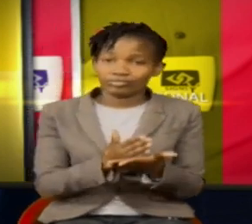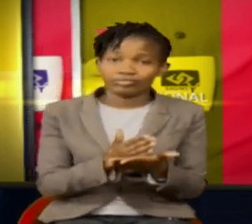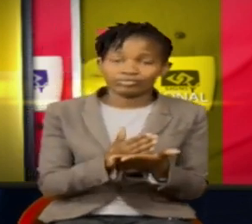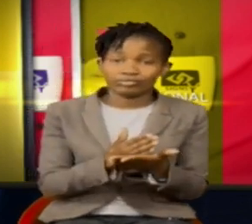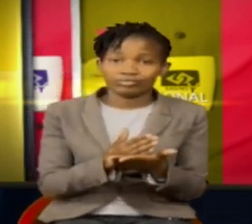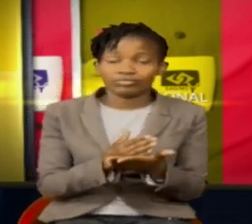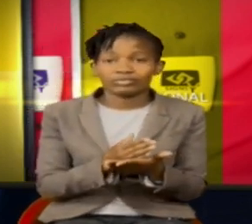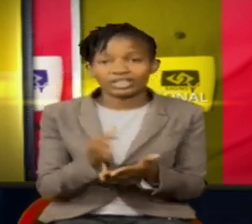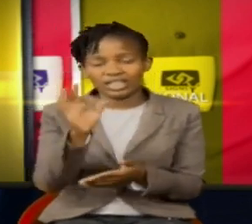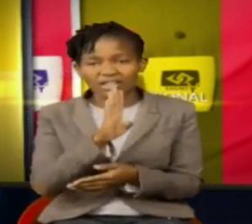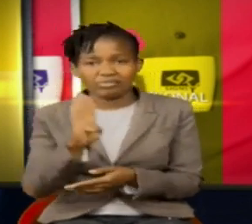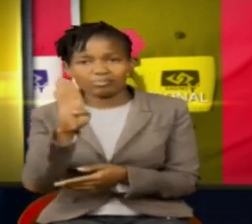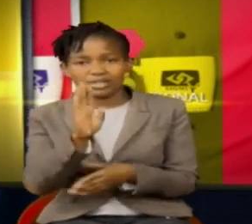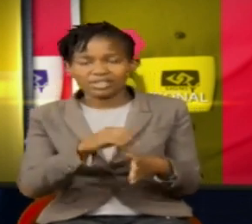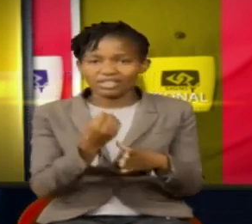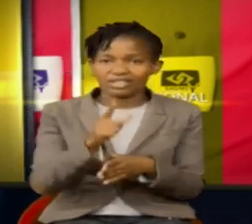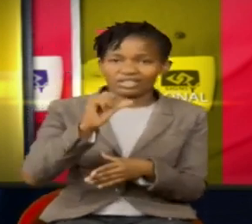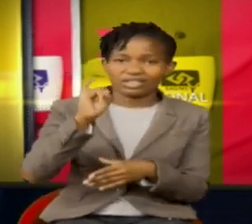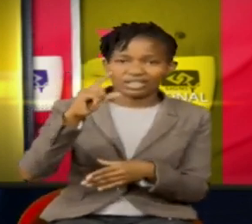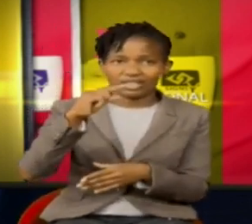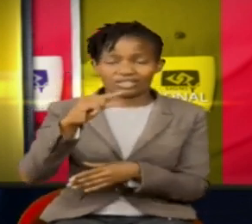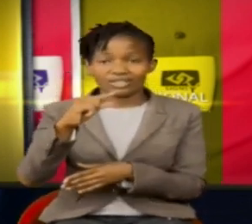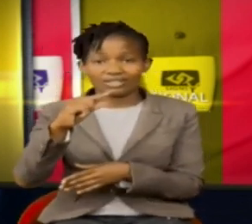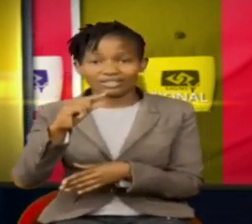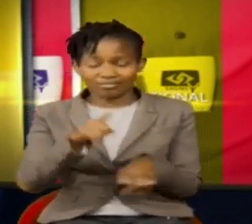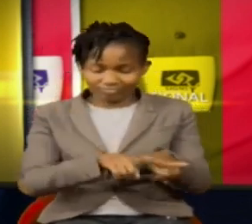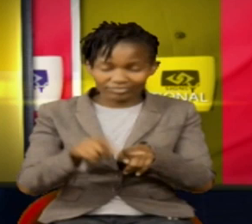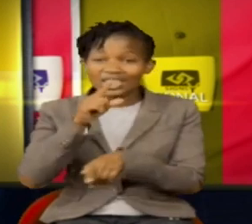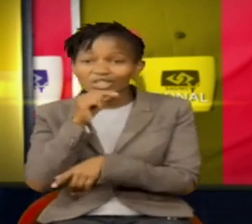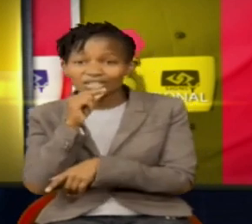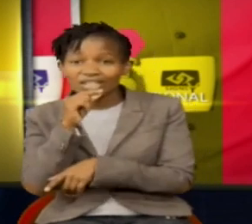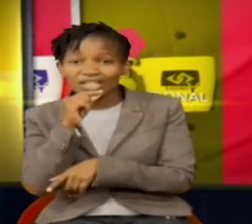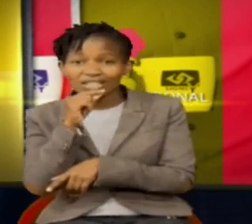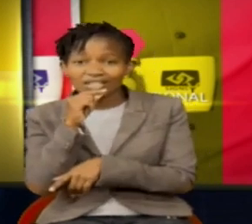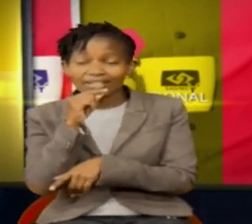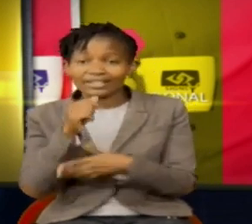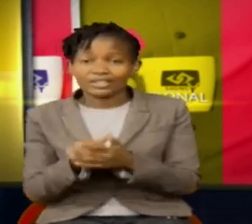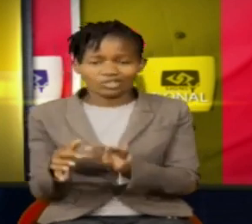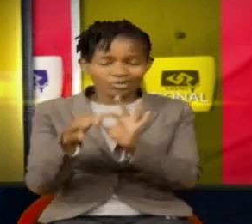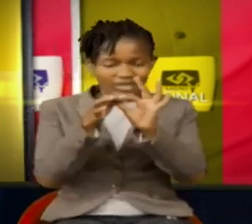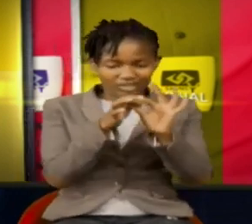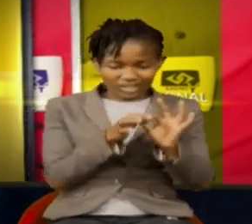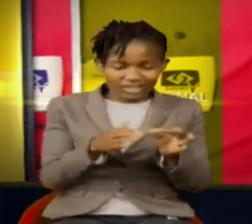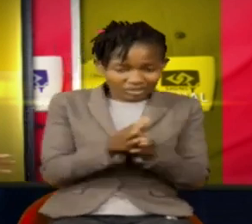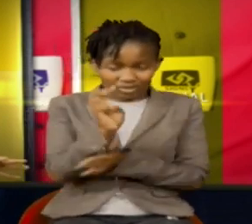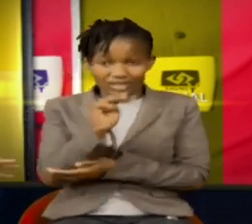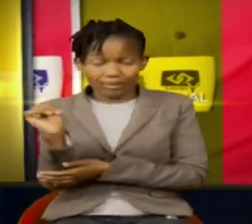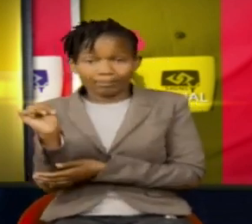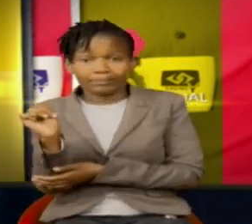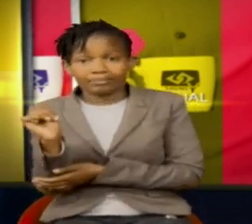WhatsApp, Facebook, Palau, Instagram, Kidogo, Twitter. Yeah, yeah. So engaging them is also a very